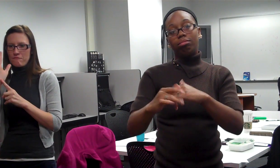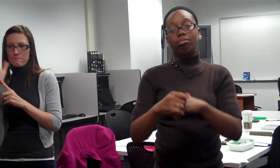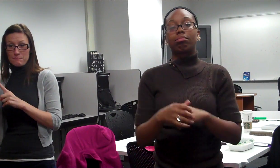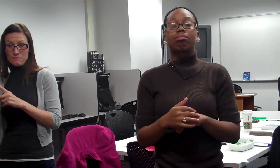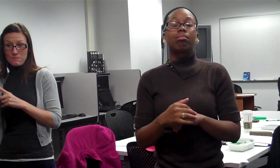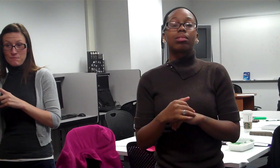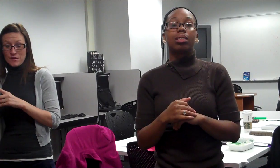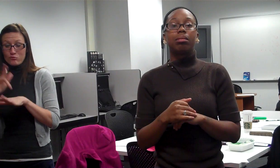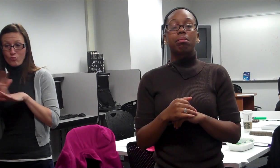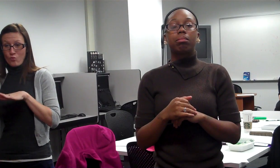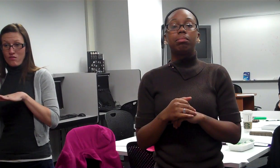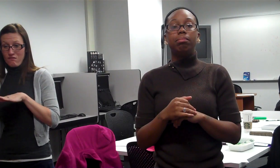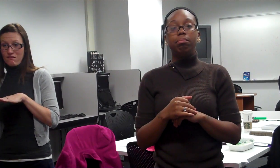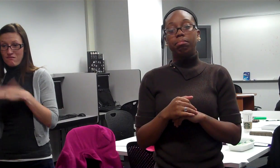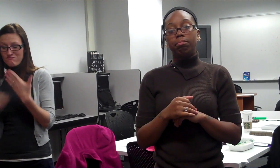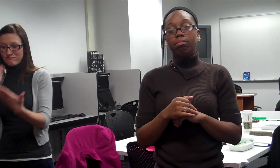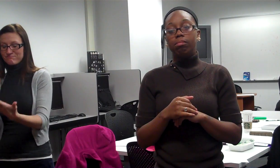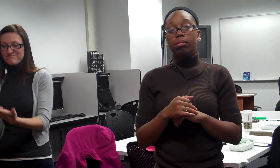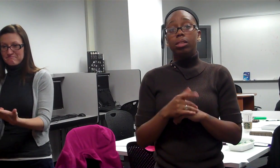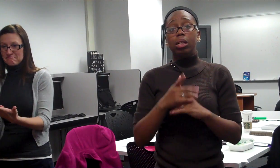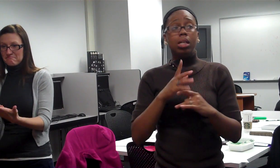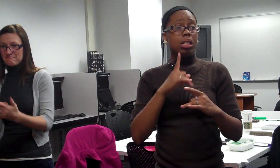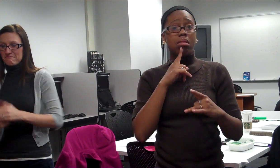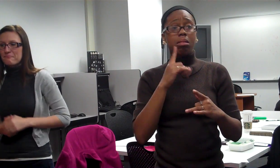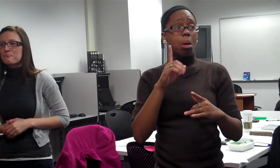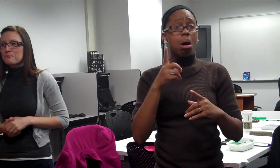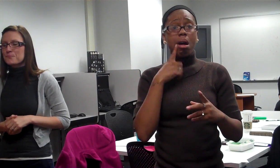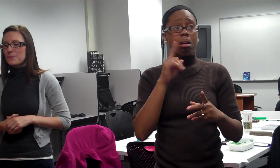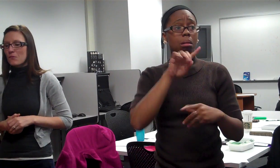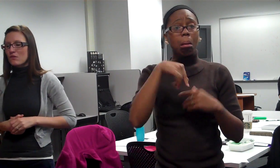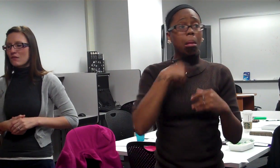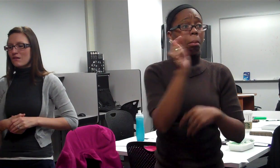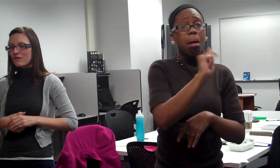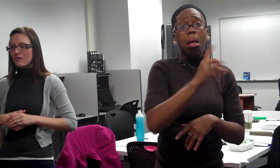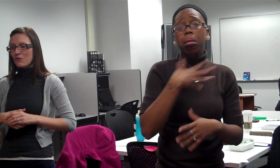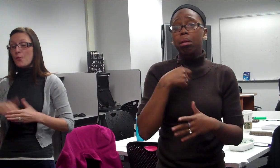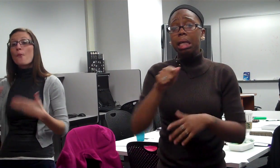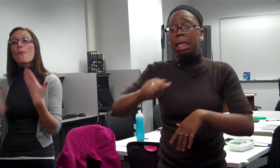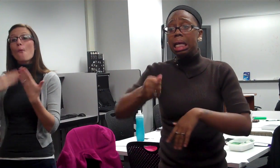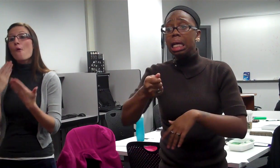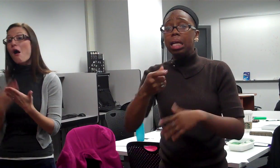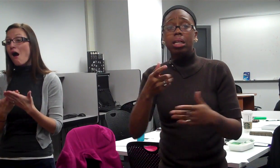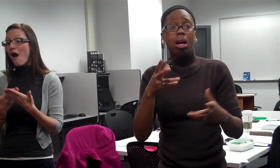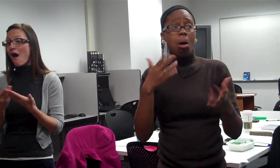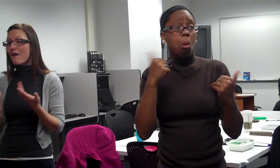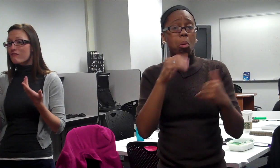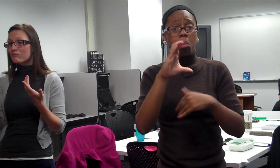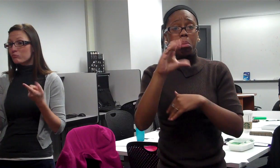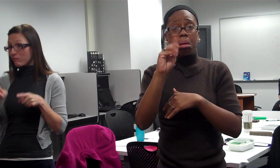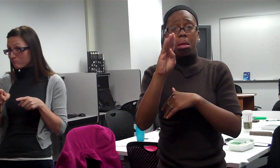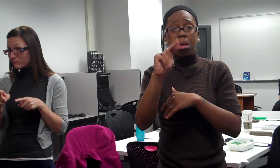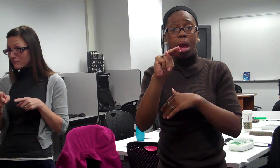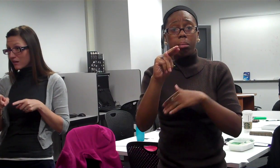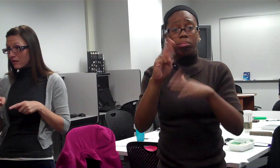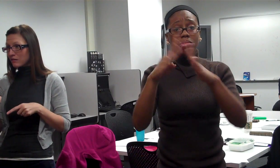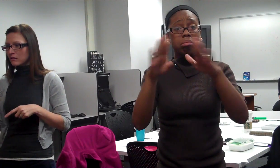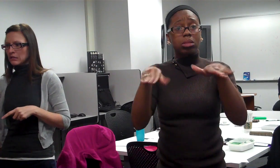So, everyone's like, oh man, we gotta go to the bathroom, hurry up, get the keys, I hope the cabins are ready. And they